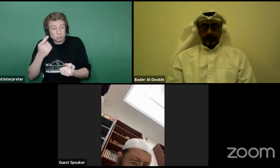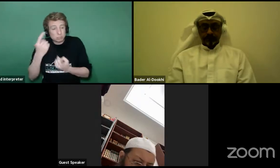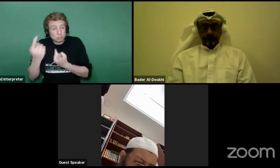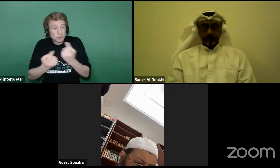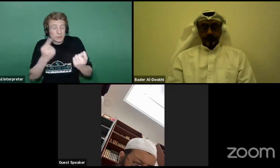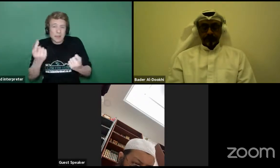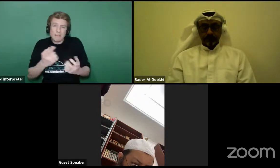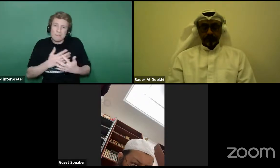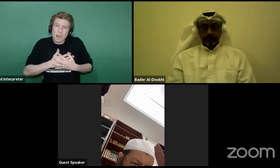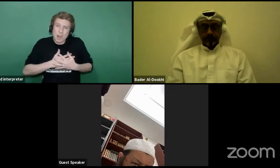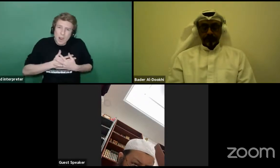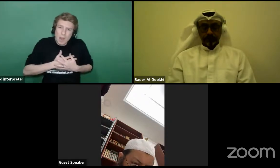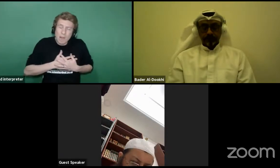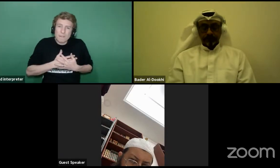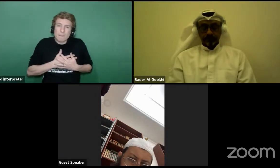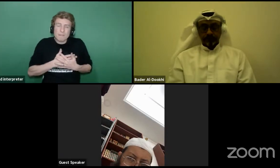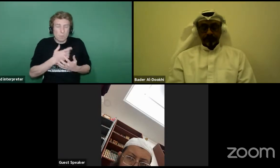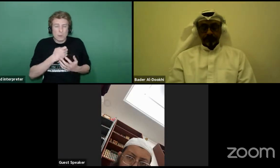love.